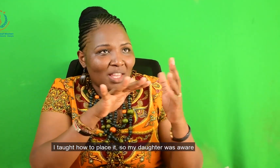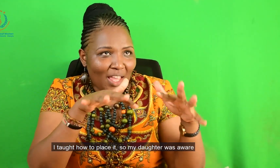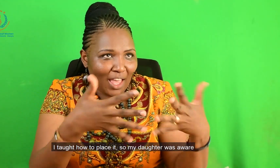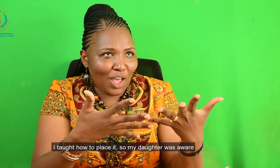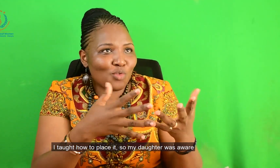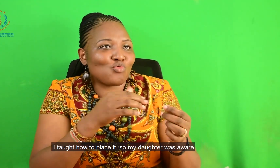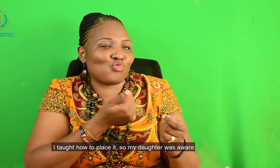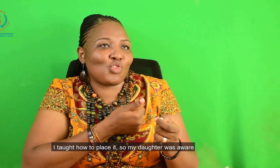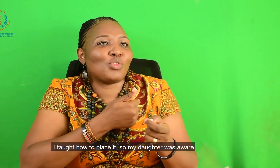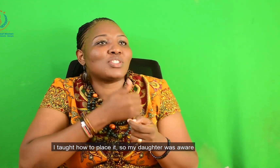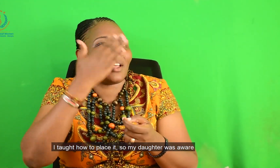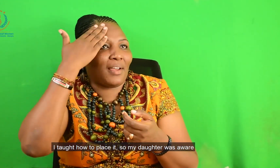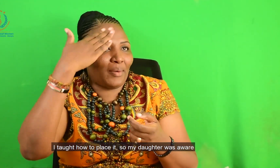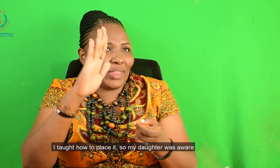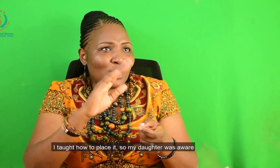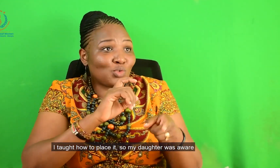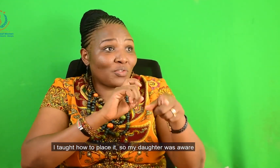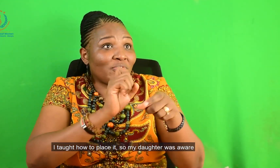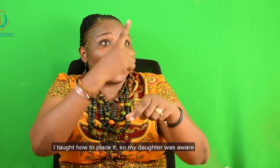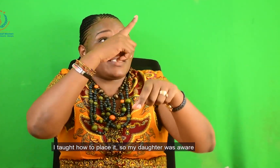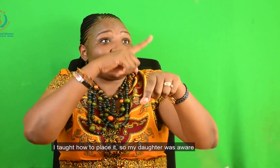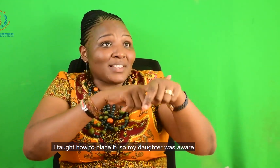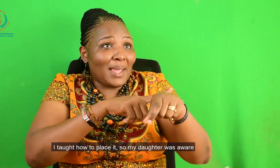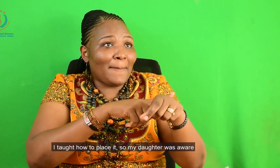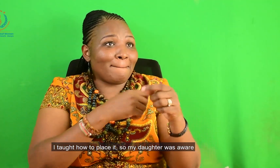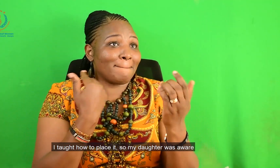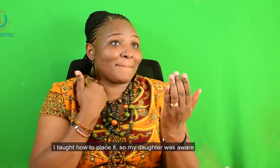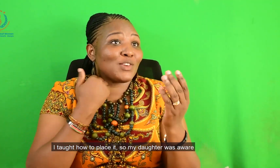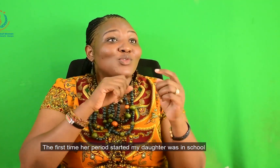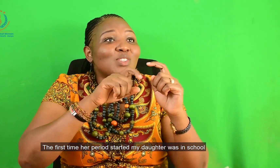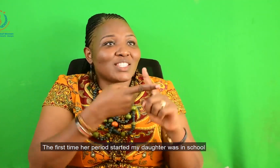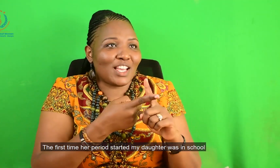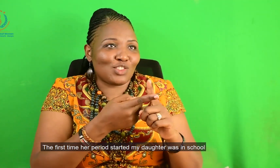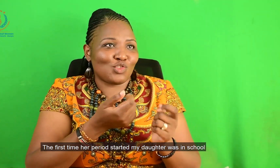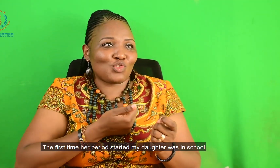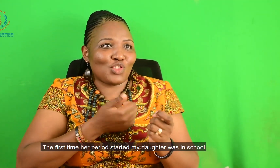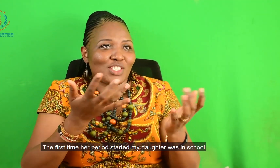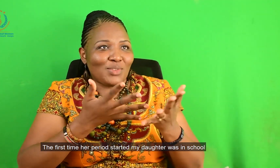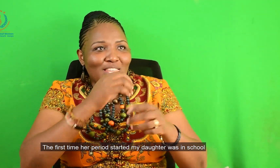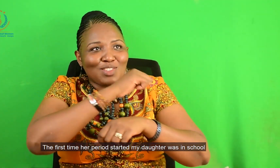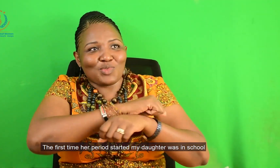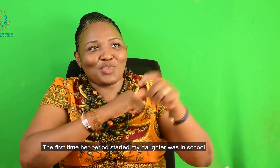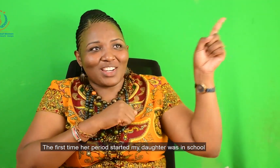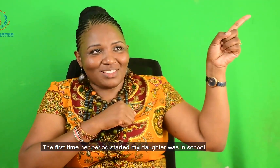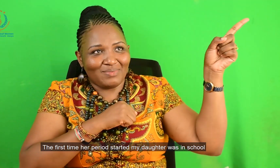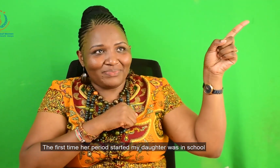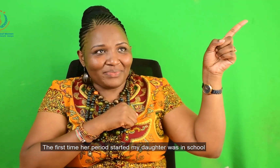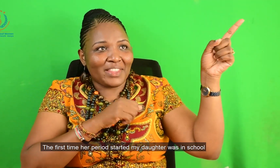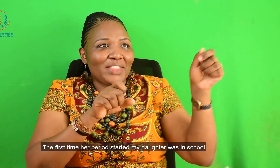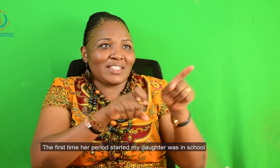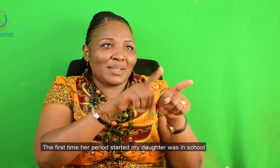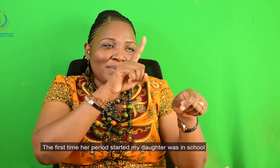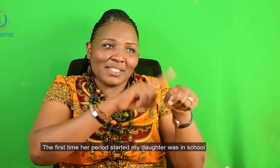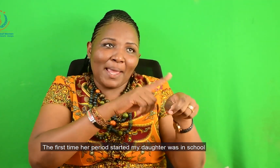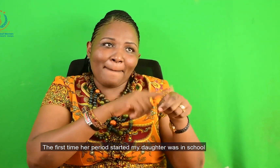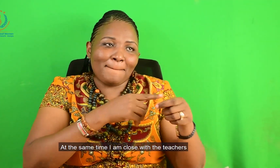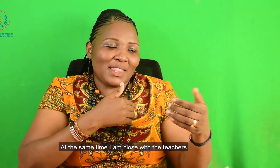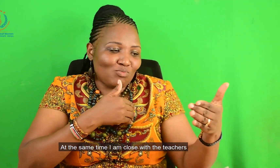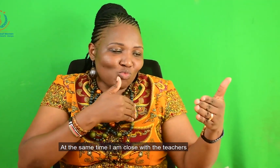her how to place it. So my daughter was aware. So the first time her period started, she was in school. At the same